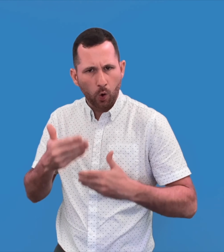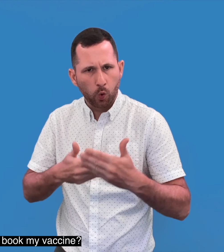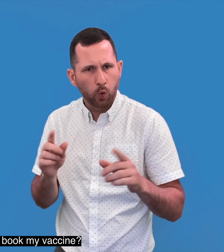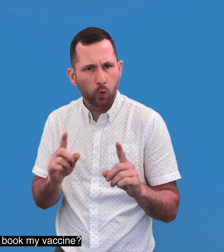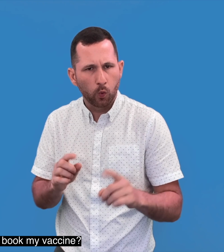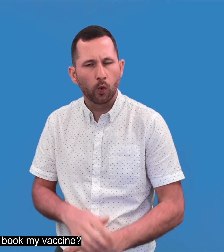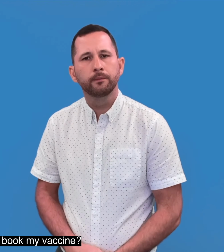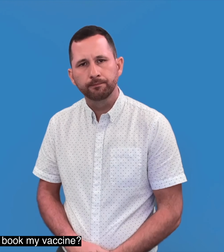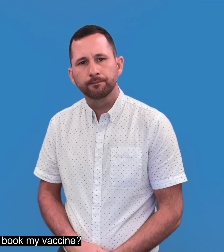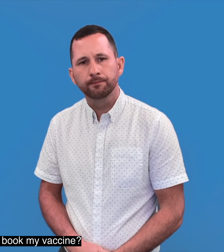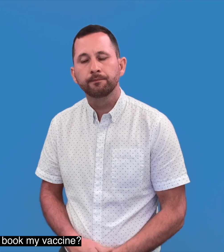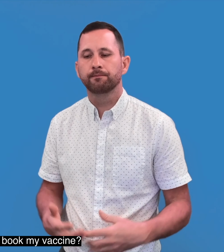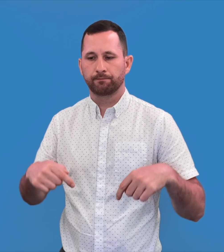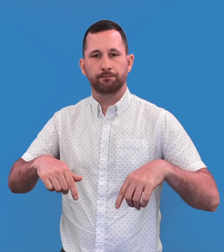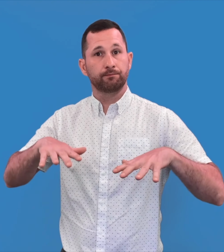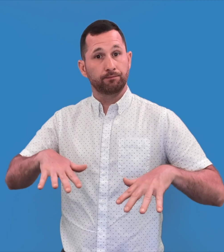How do I book my vaccine?